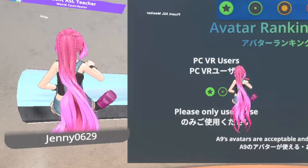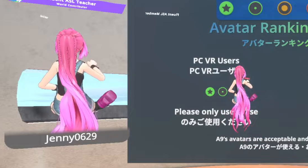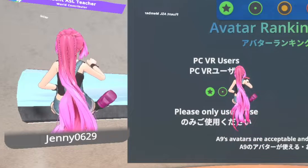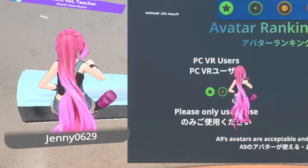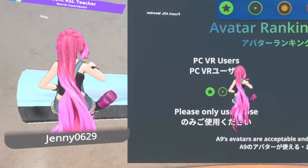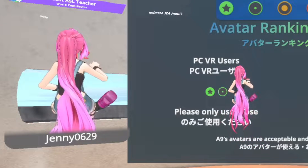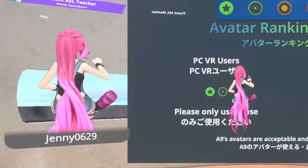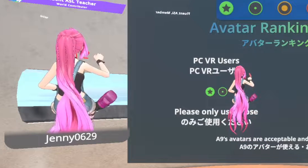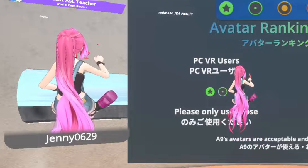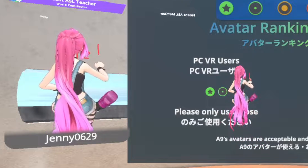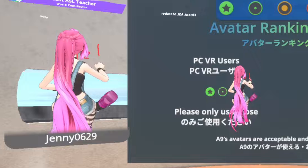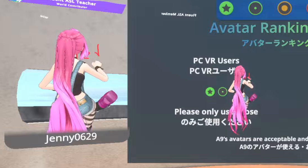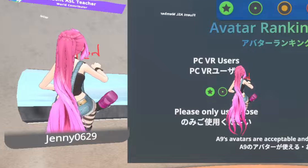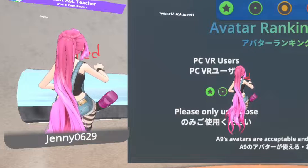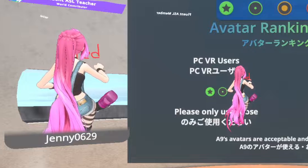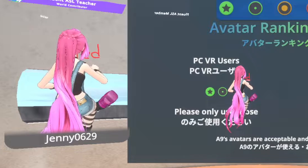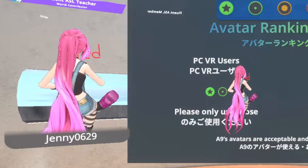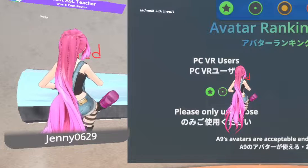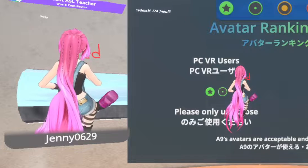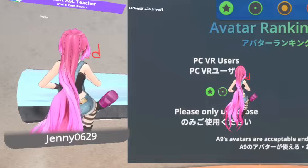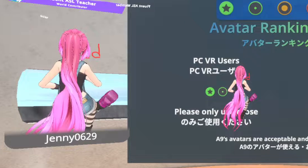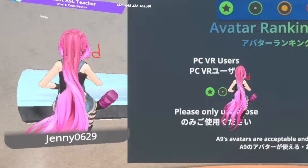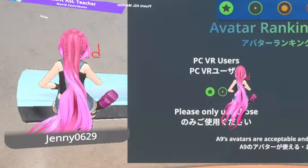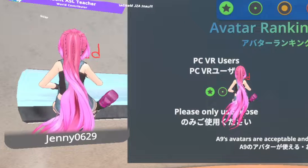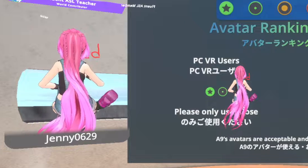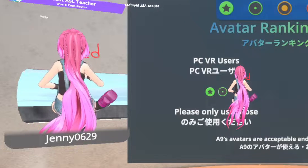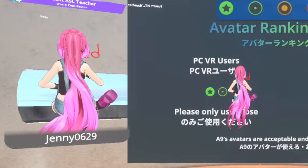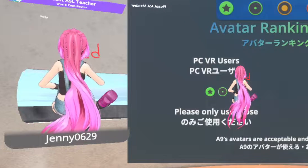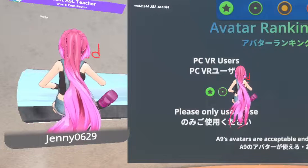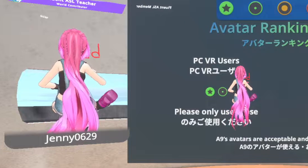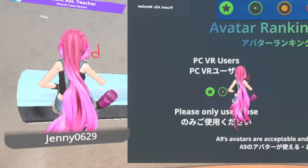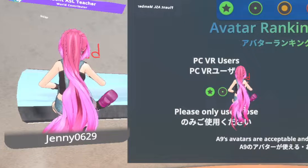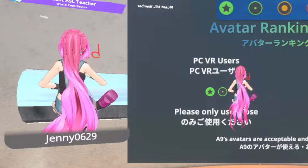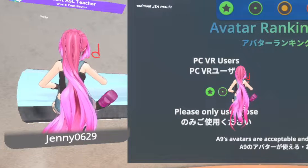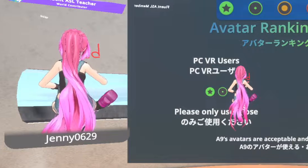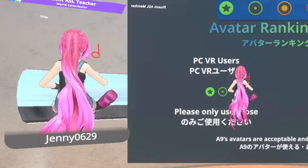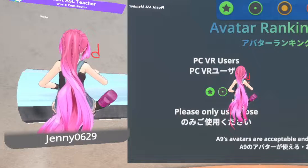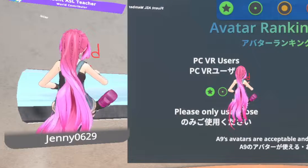Let's start with the rainbow. Red,